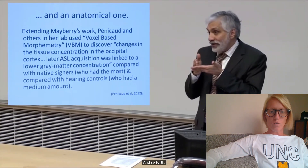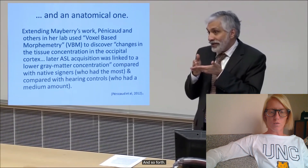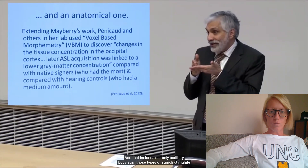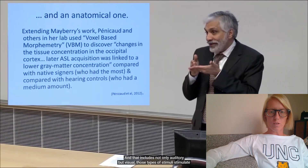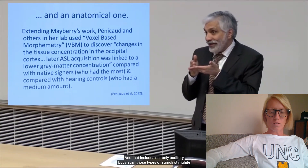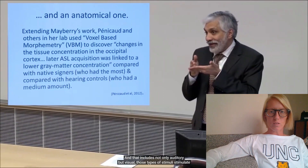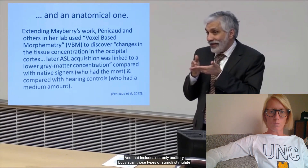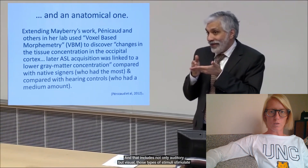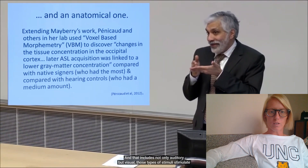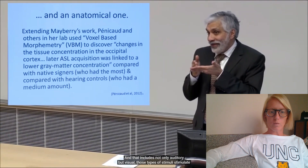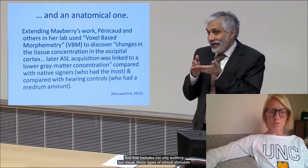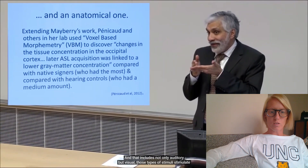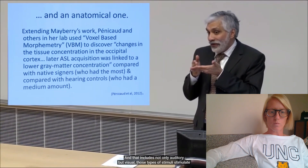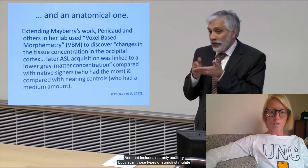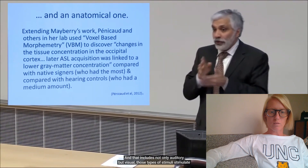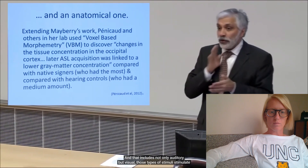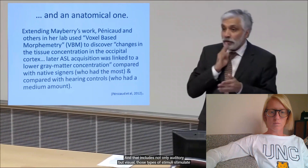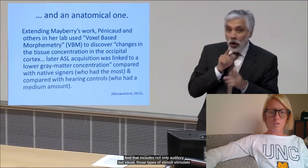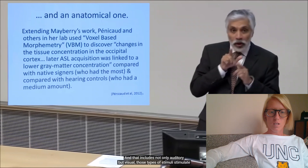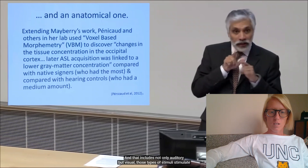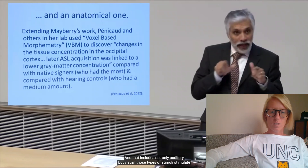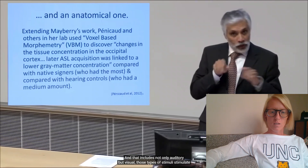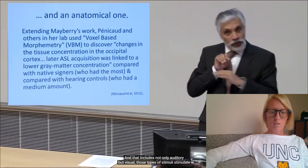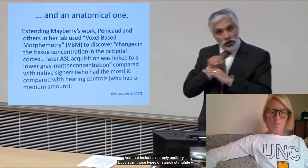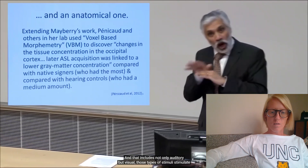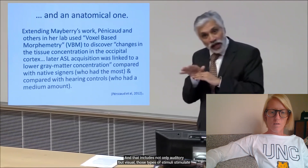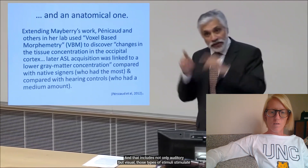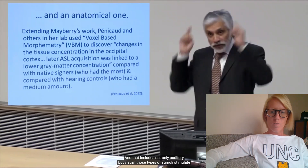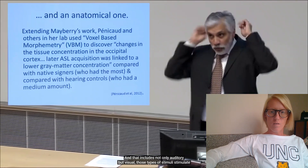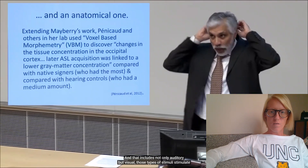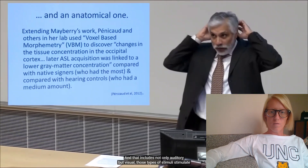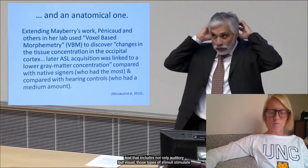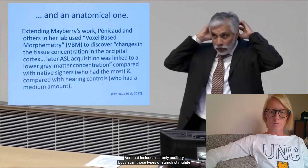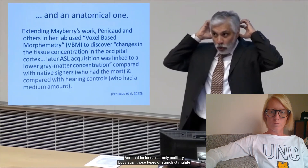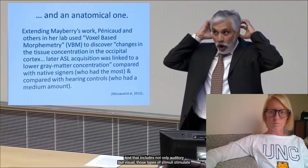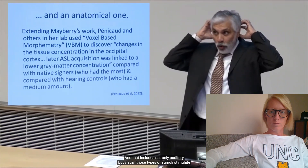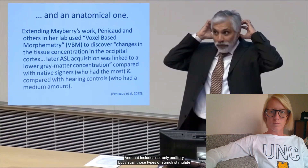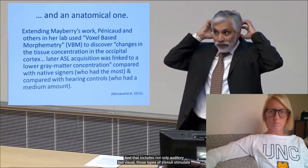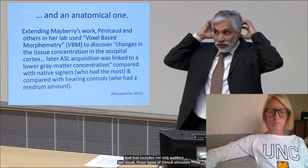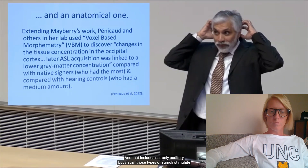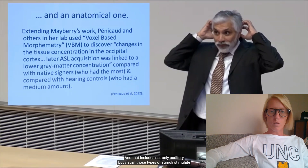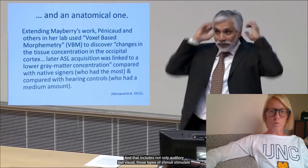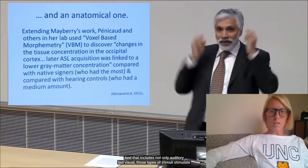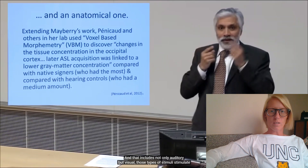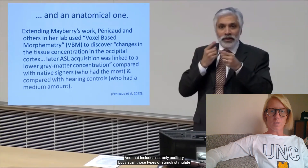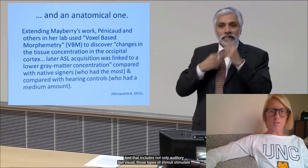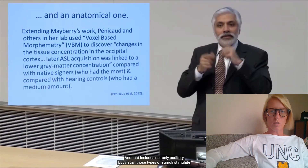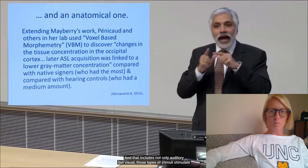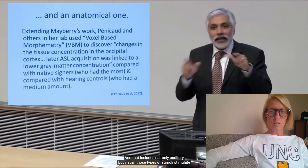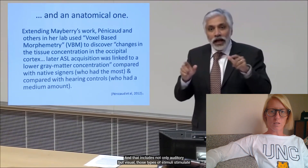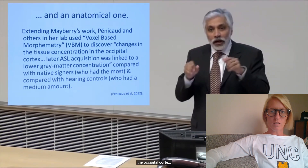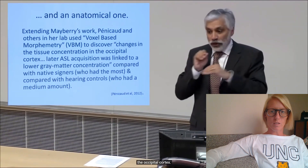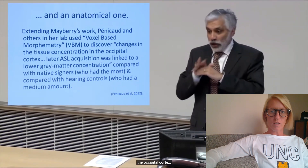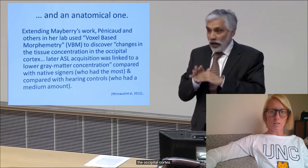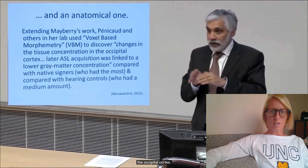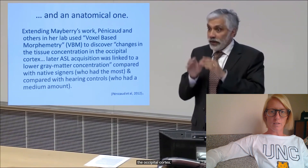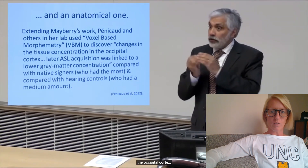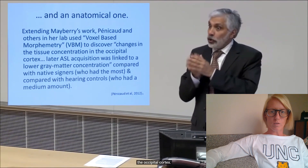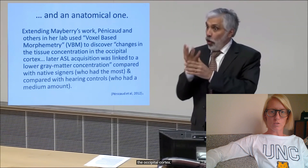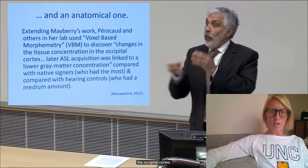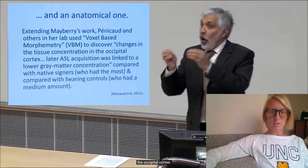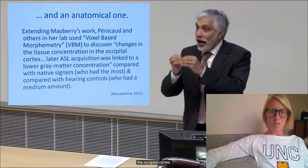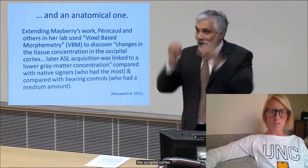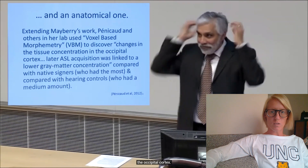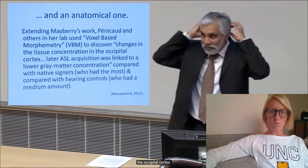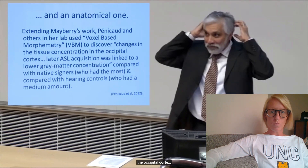and so forth. And that with includes not spoken only language as well. auditory but visual. Those types of The stimuli brain is stimulate the stimulated and occipital